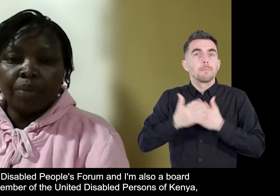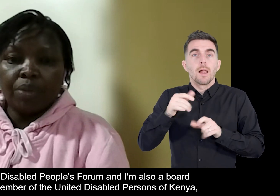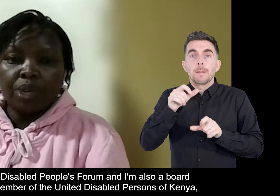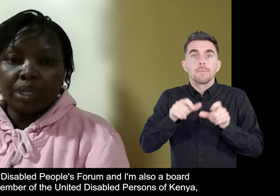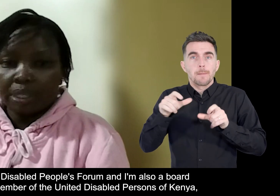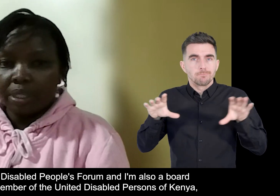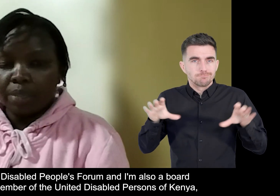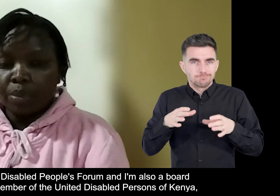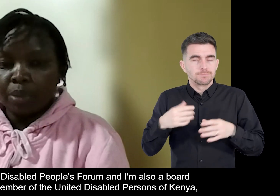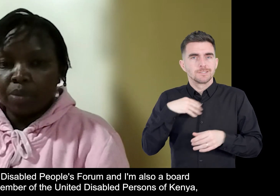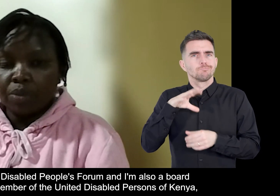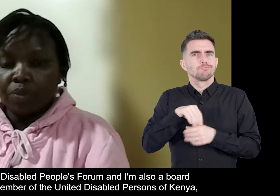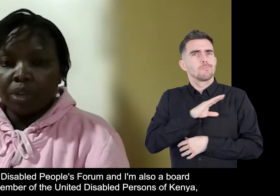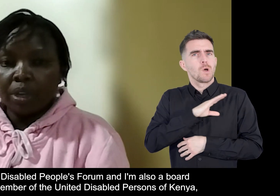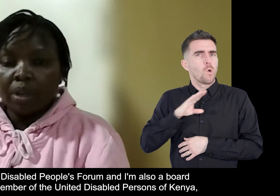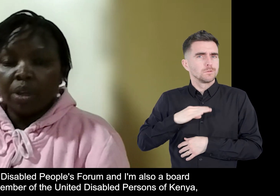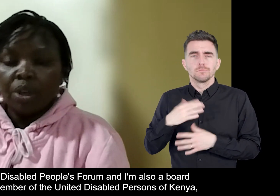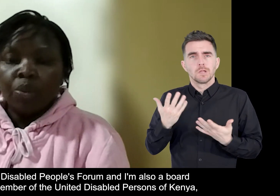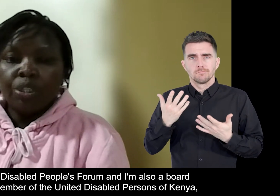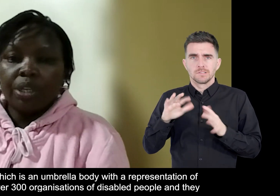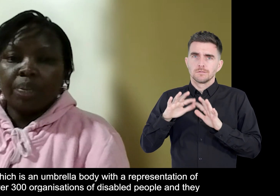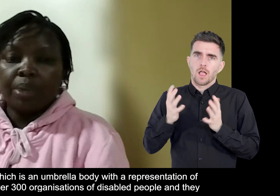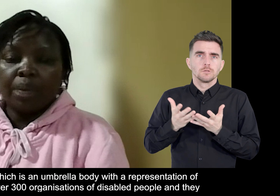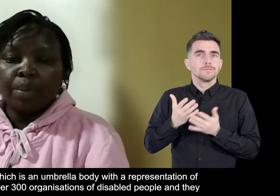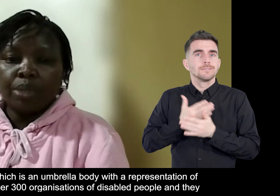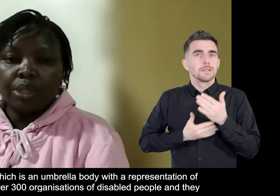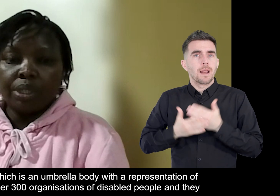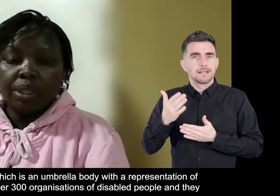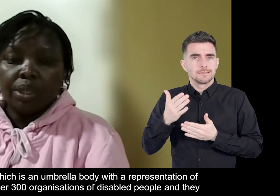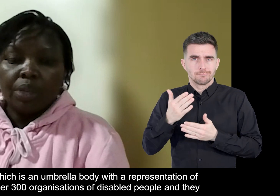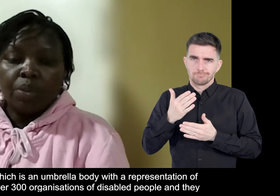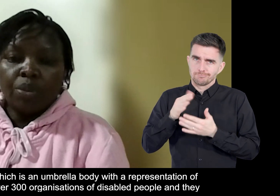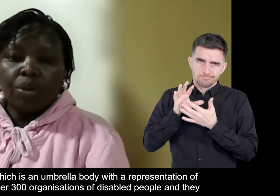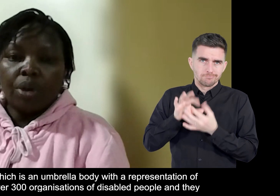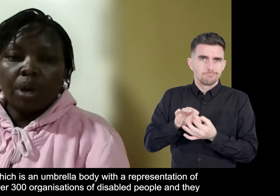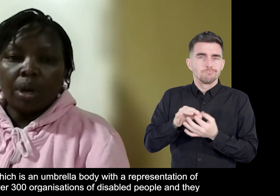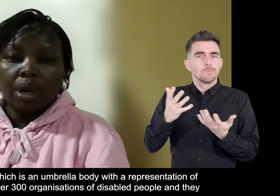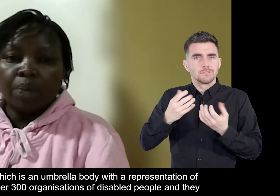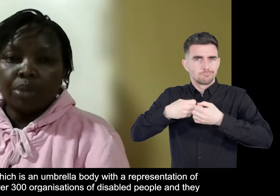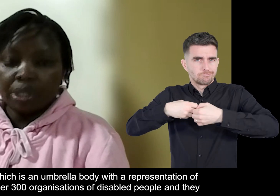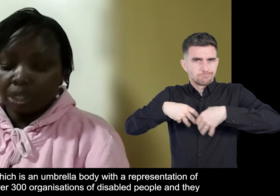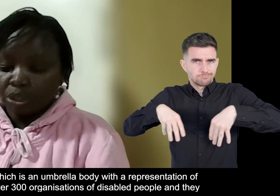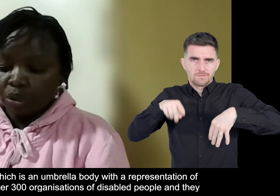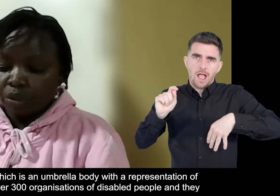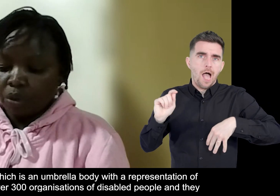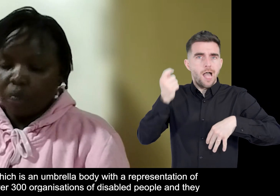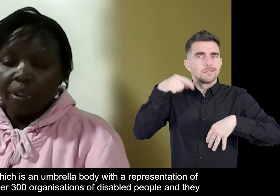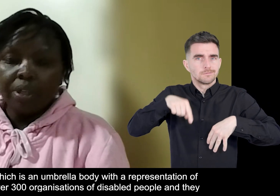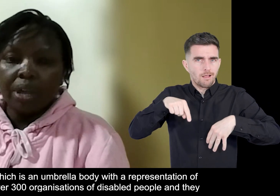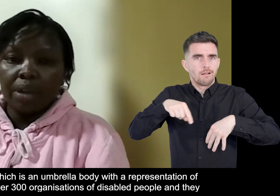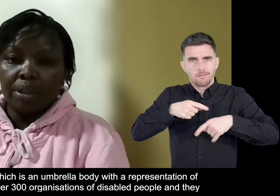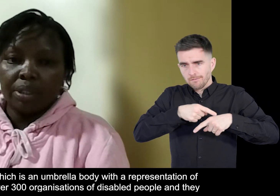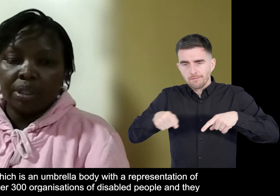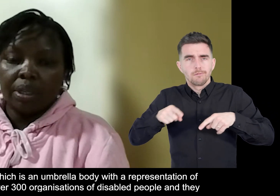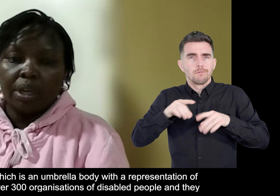board member of the United Disabled Persons of Kenya, which is an umbrella body with a representation of